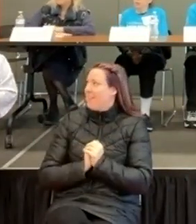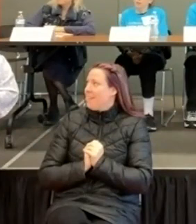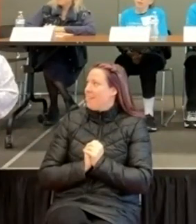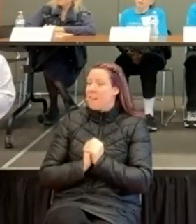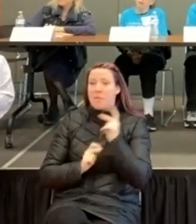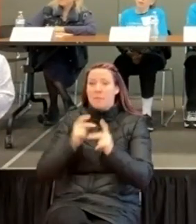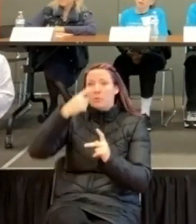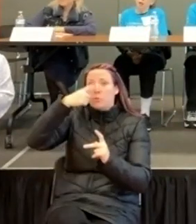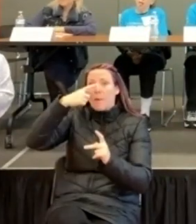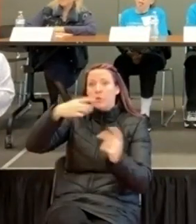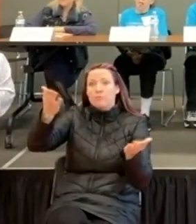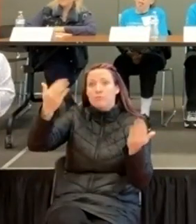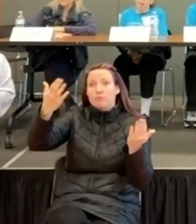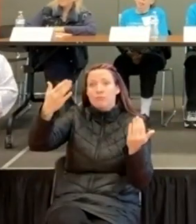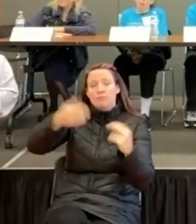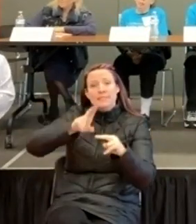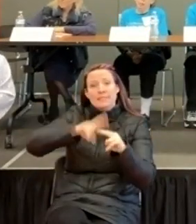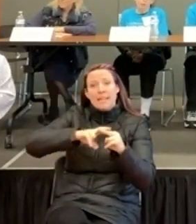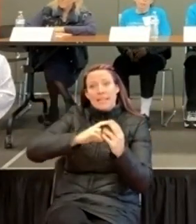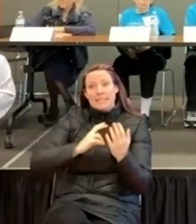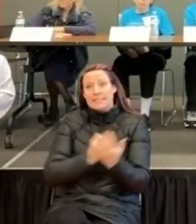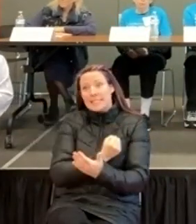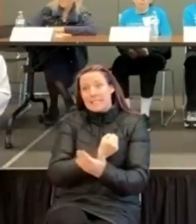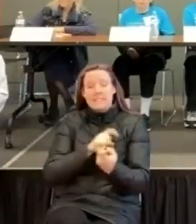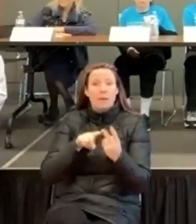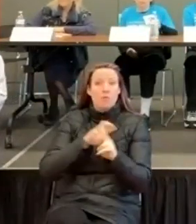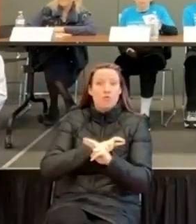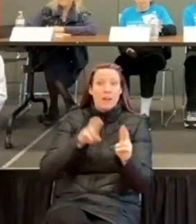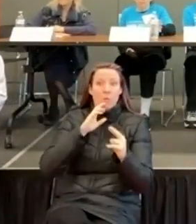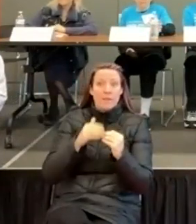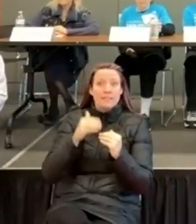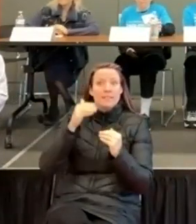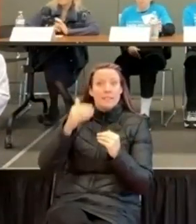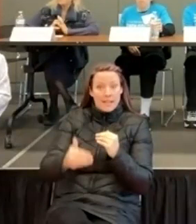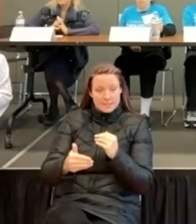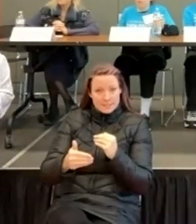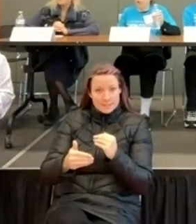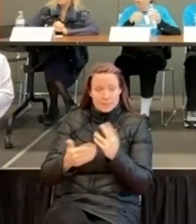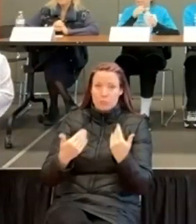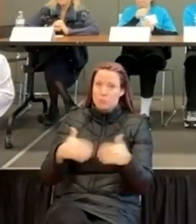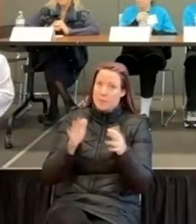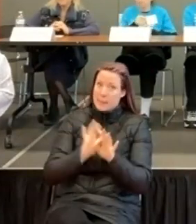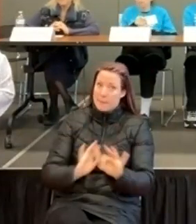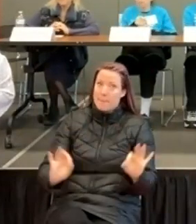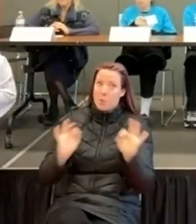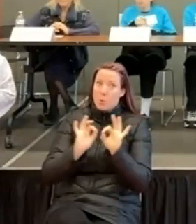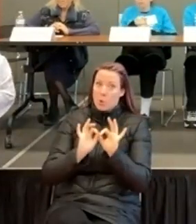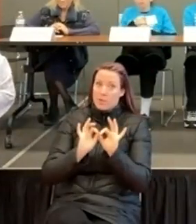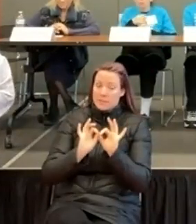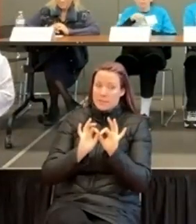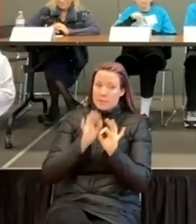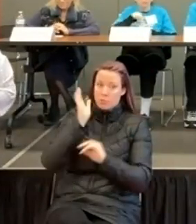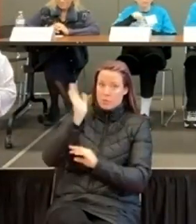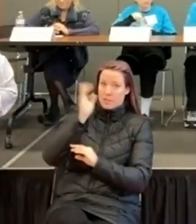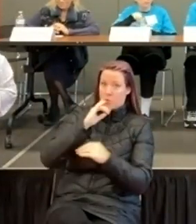could go ahead and take a seat and get ready for this next very important part of